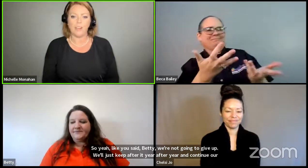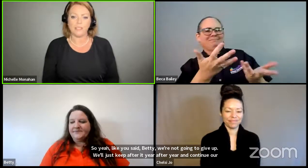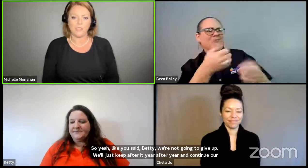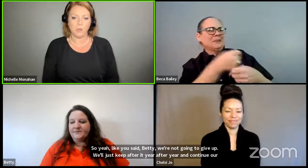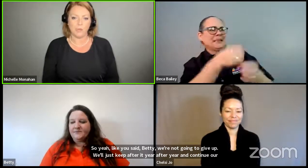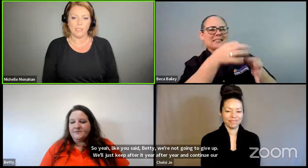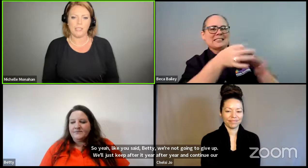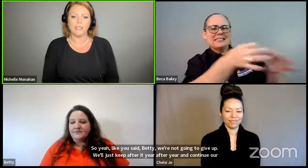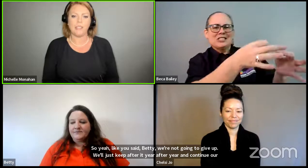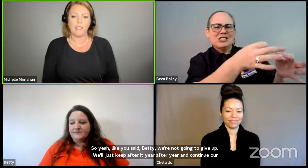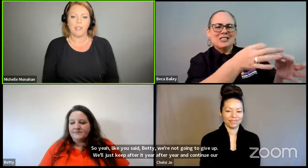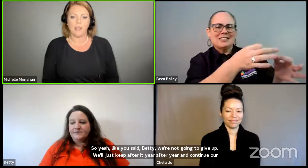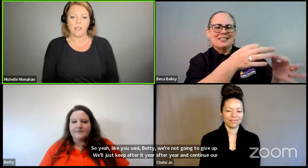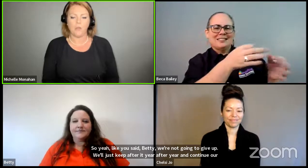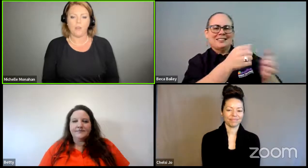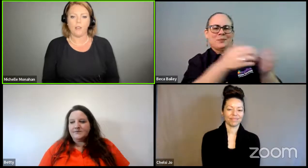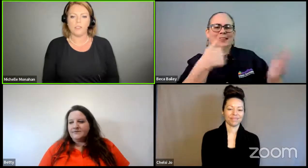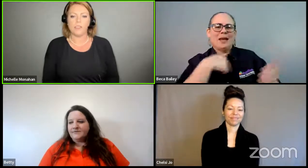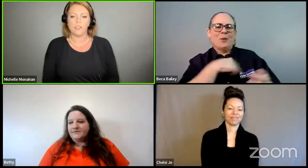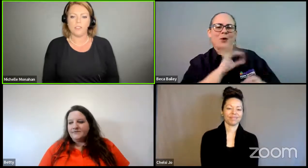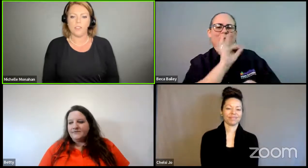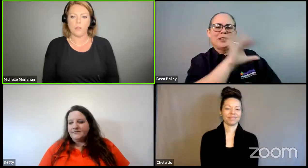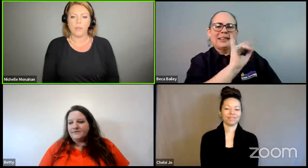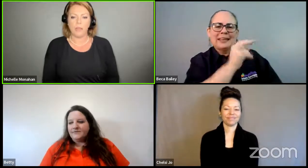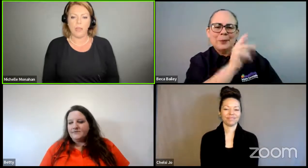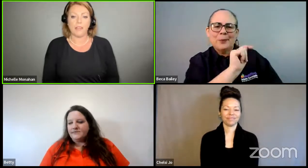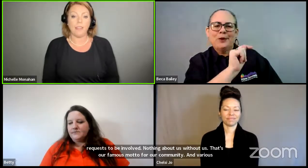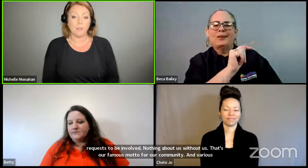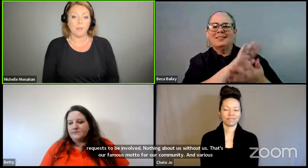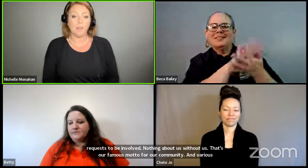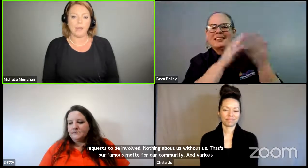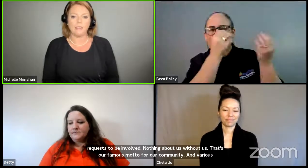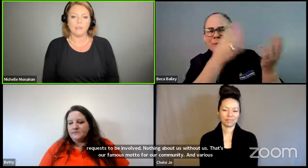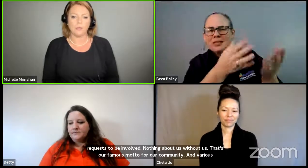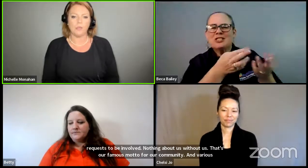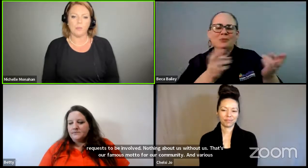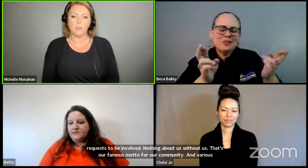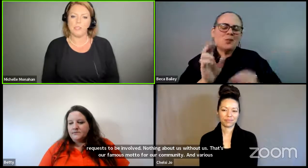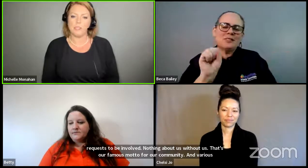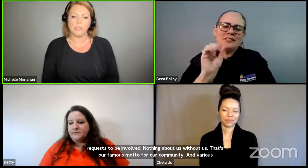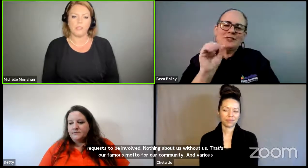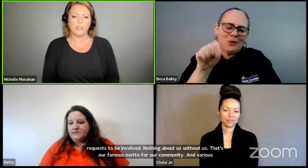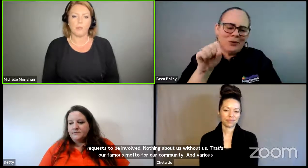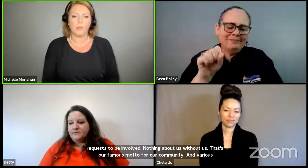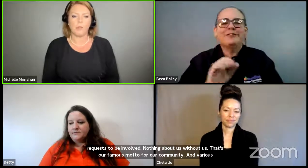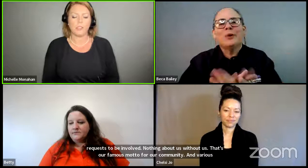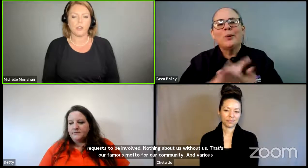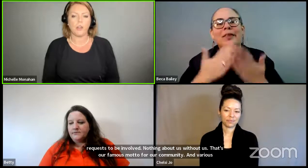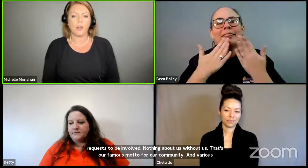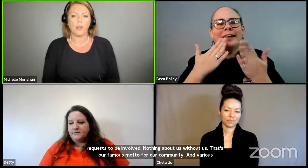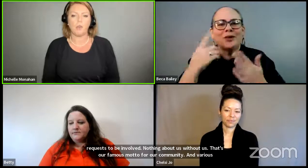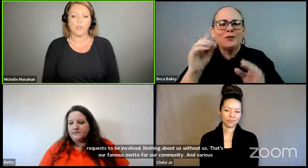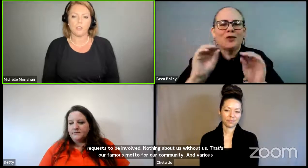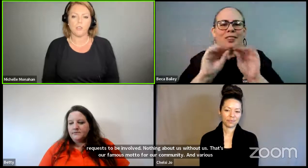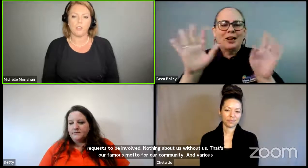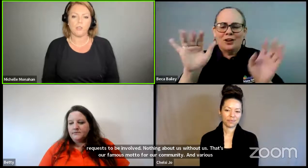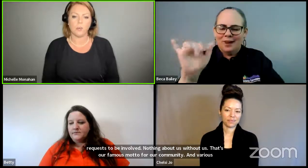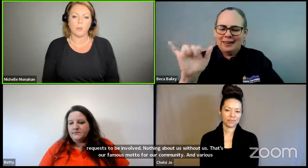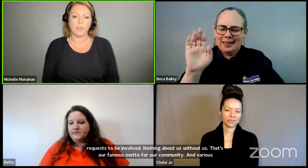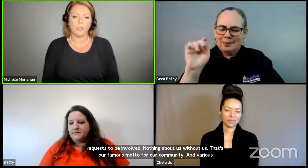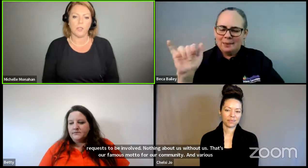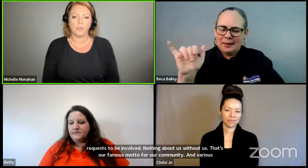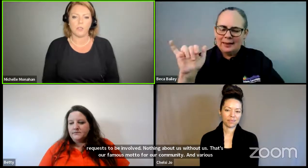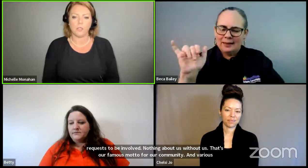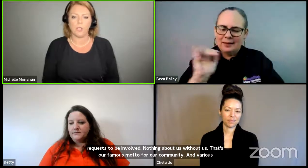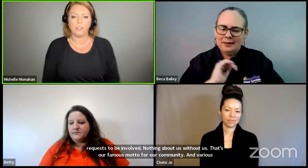and various communities. While decisions are being made that impact those communities, they definitely want to make sure that our input is involved.